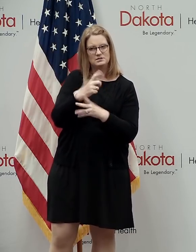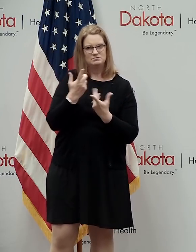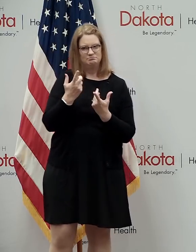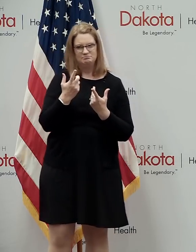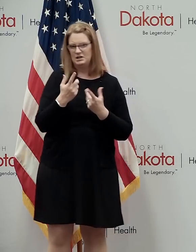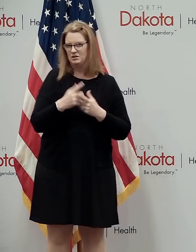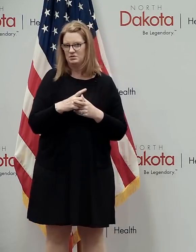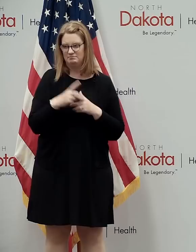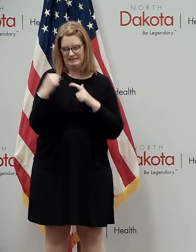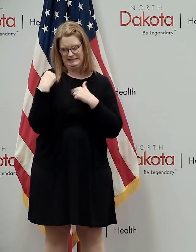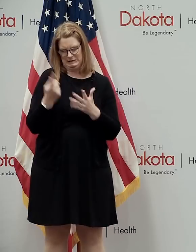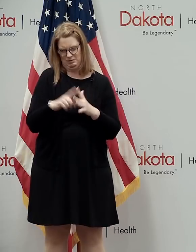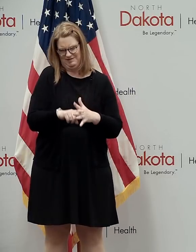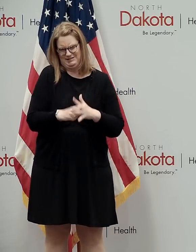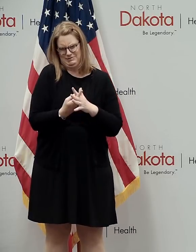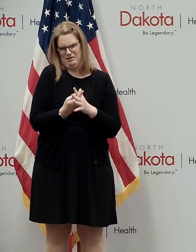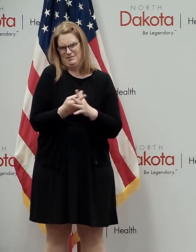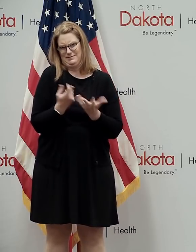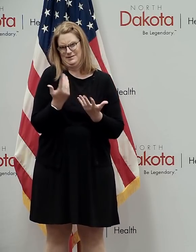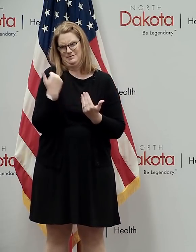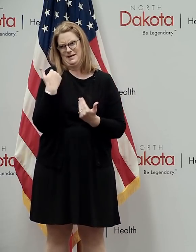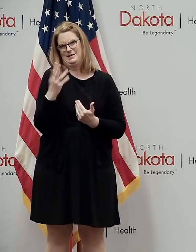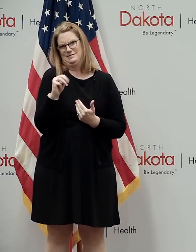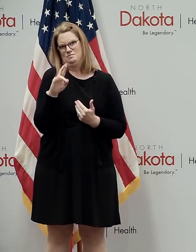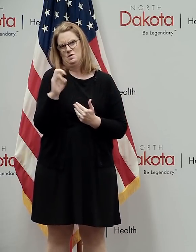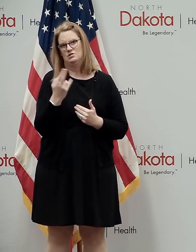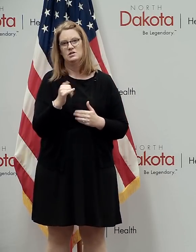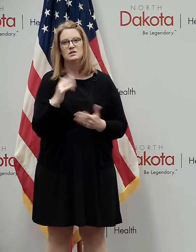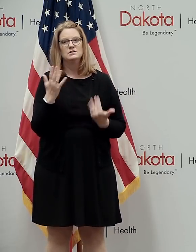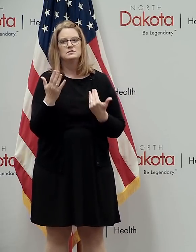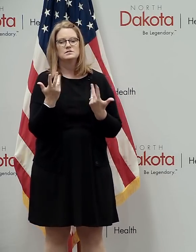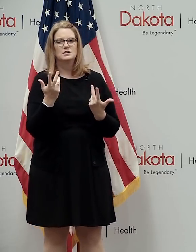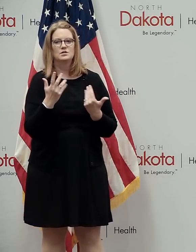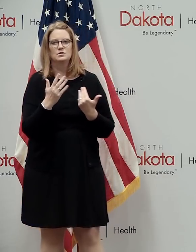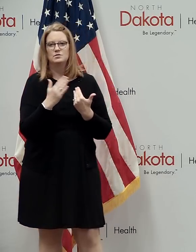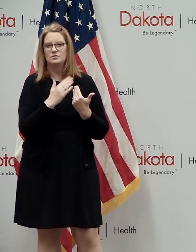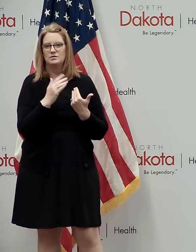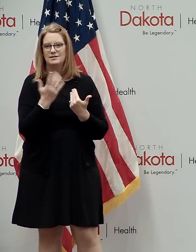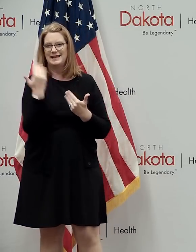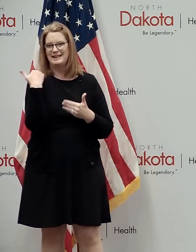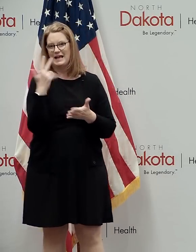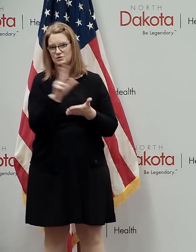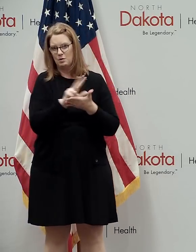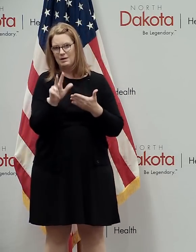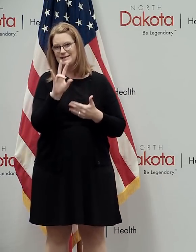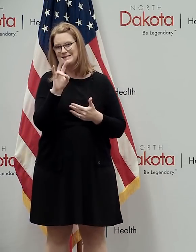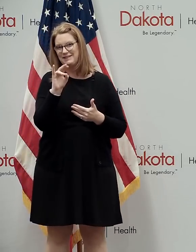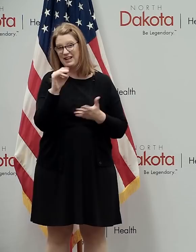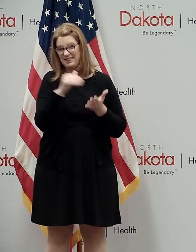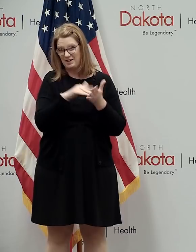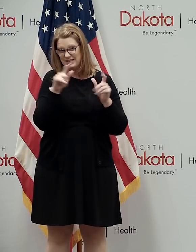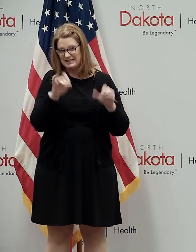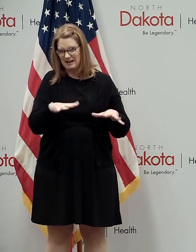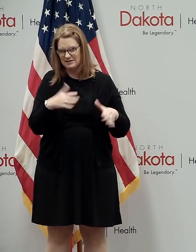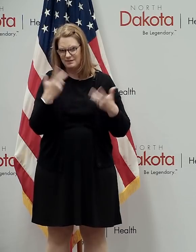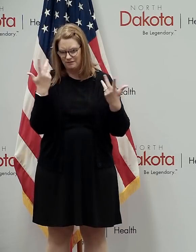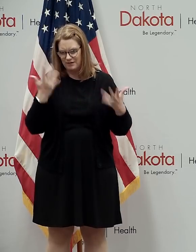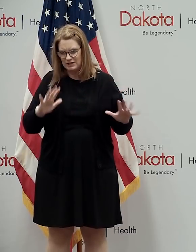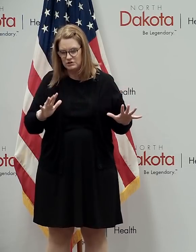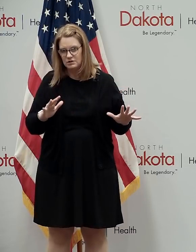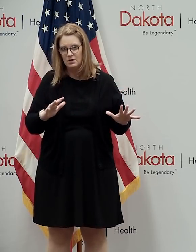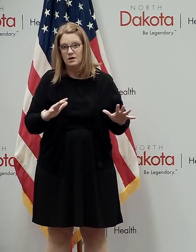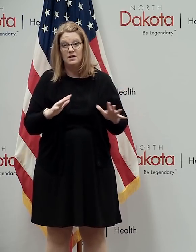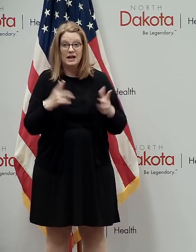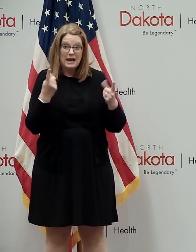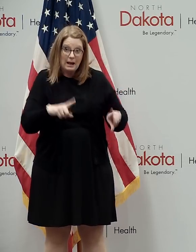So almost 70,000 tests completed in the last 3 weeks. And that only happens with great